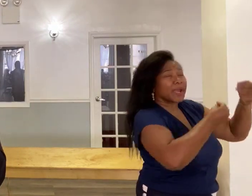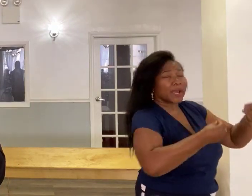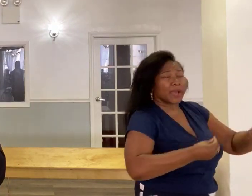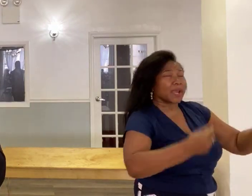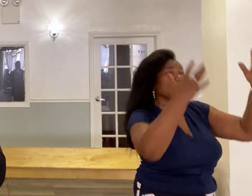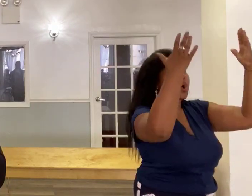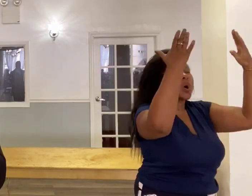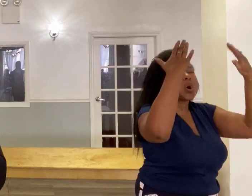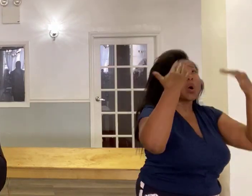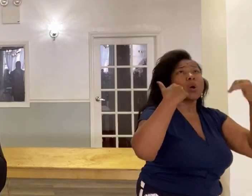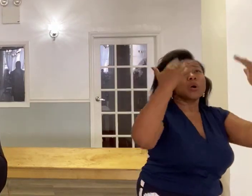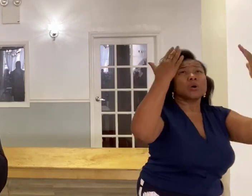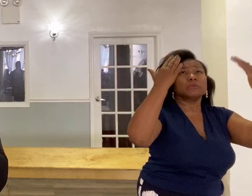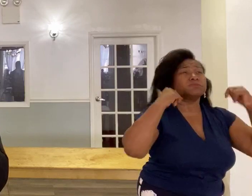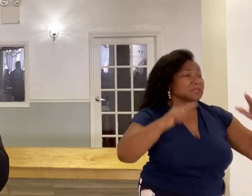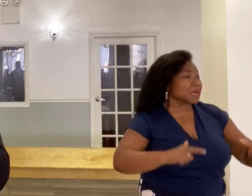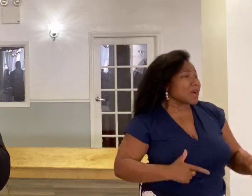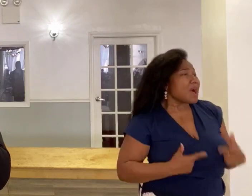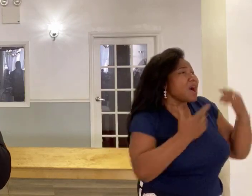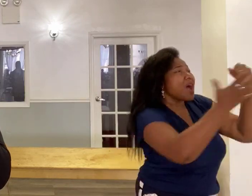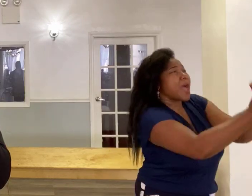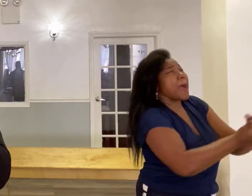alive, help me